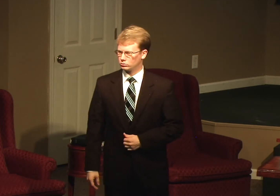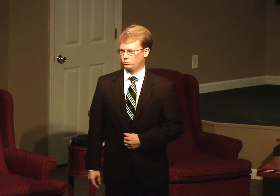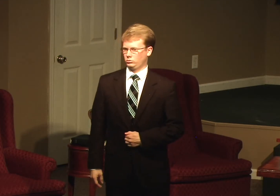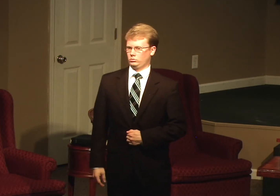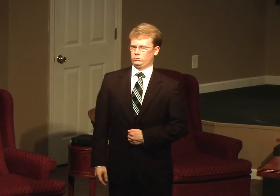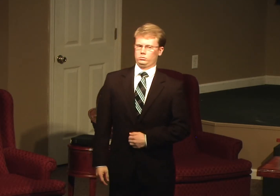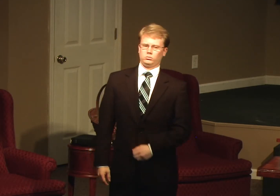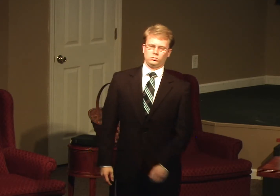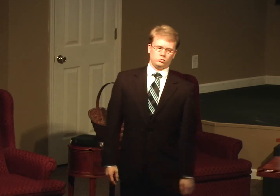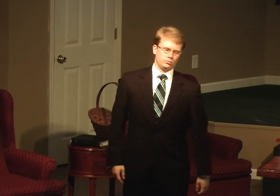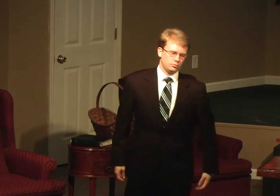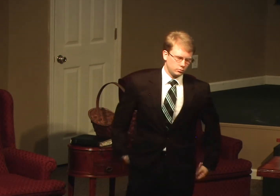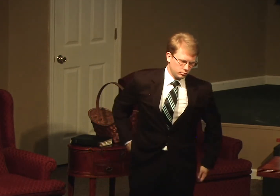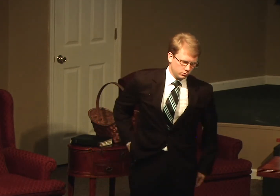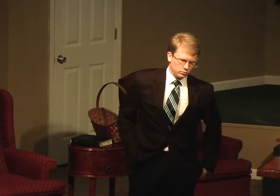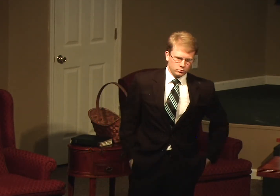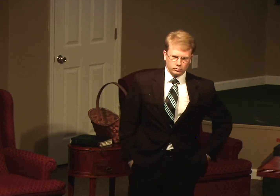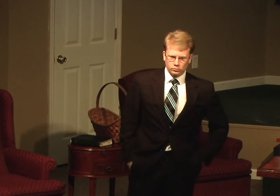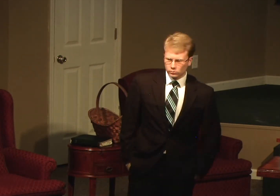Man, you should have aborted the baby.